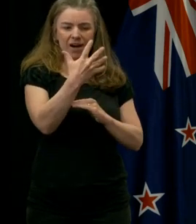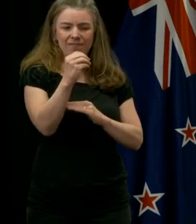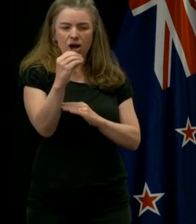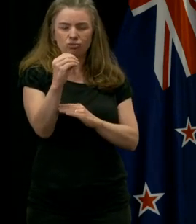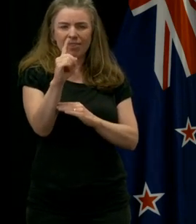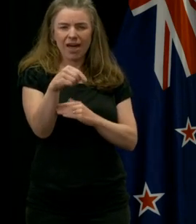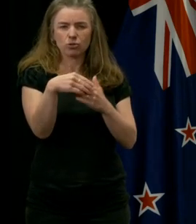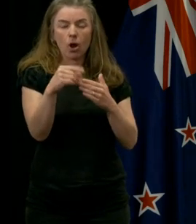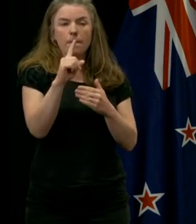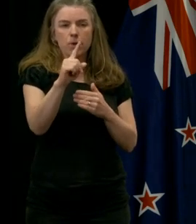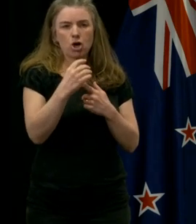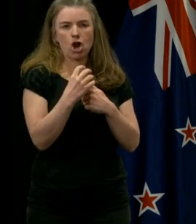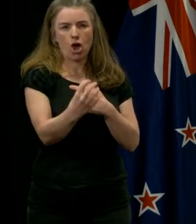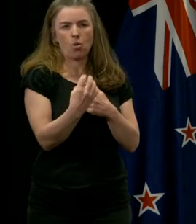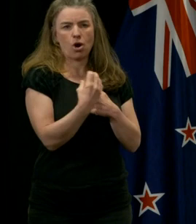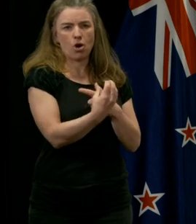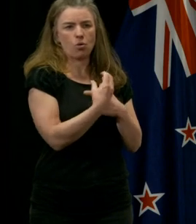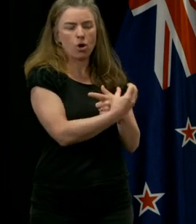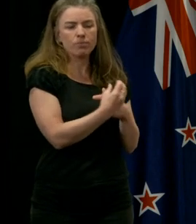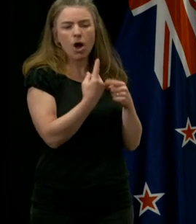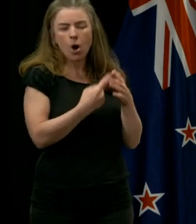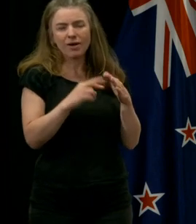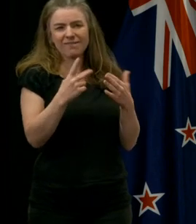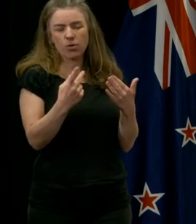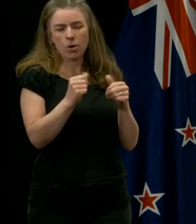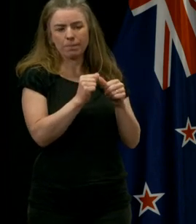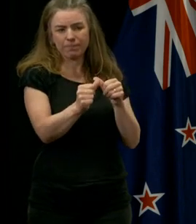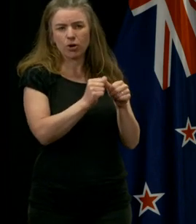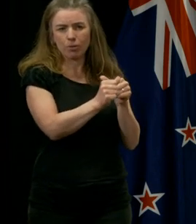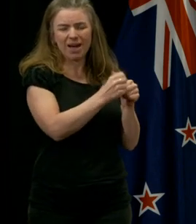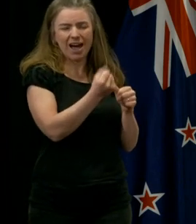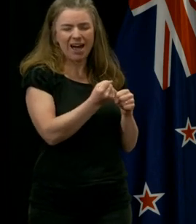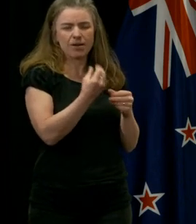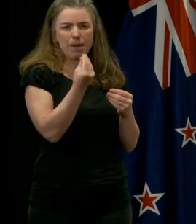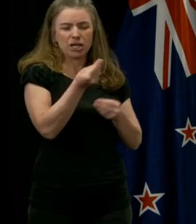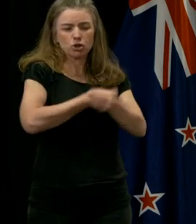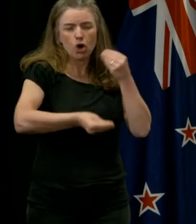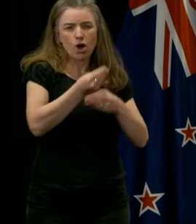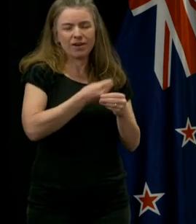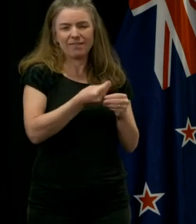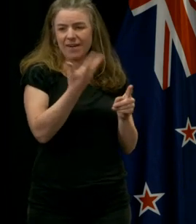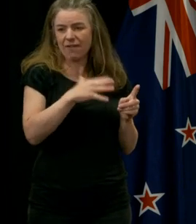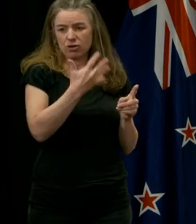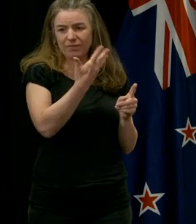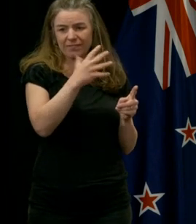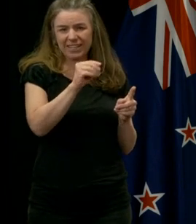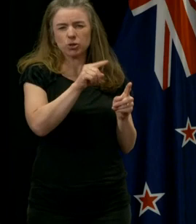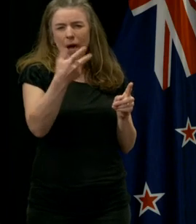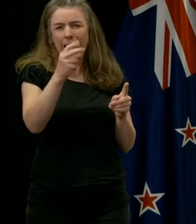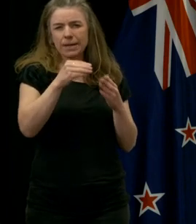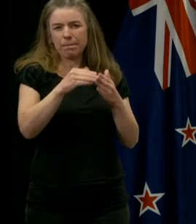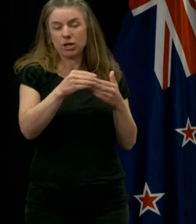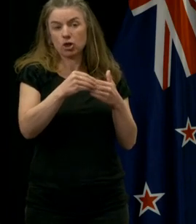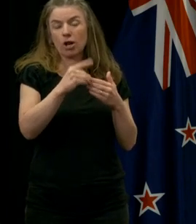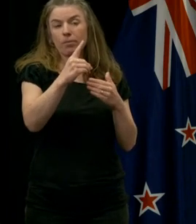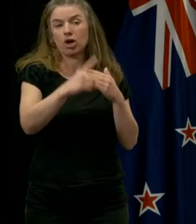per loan and would apply to firms with a turnover of between $250,000 and $80 million per annum. We have